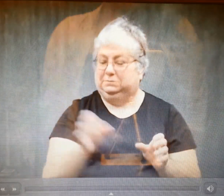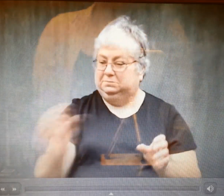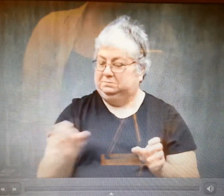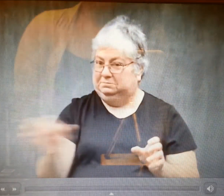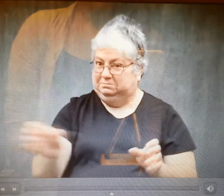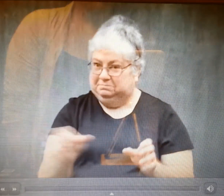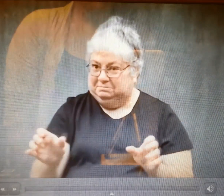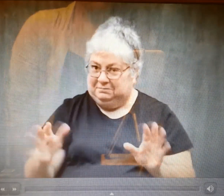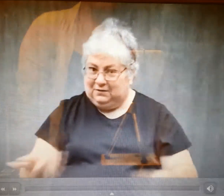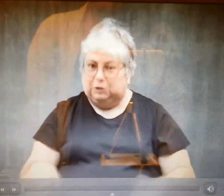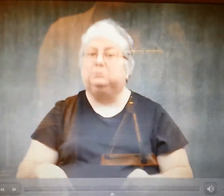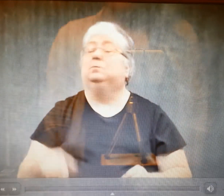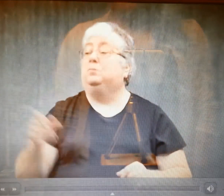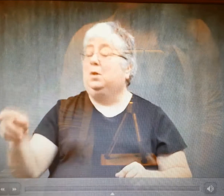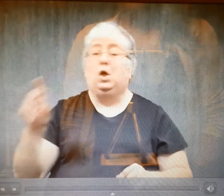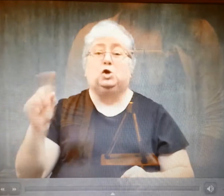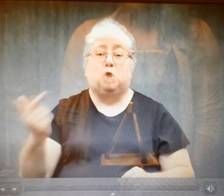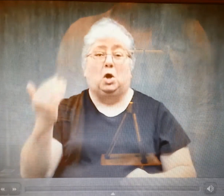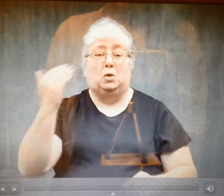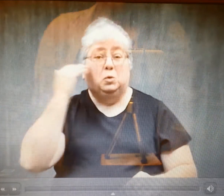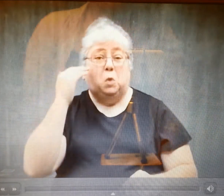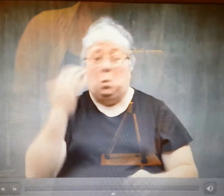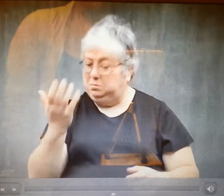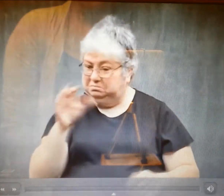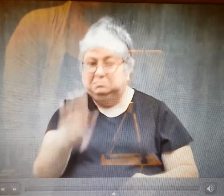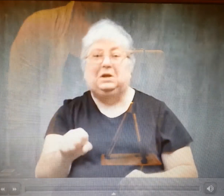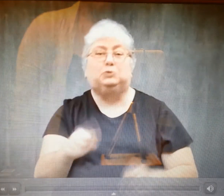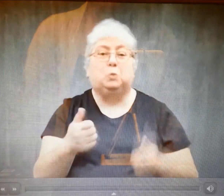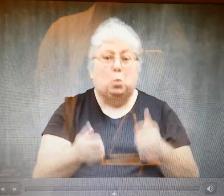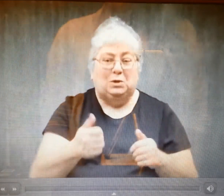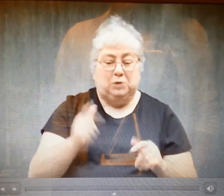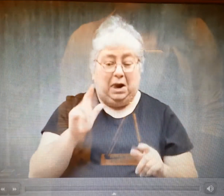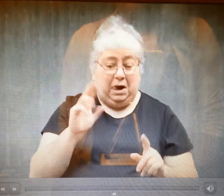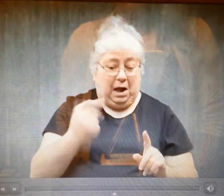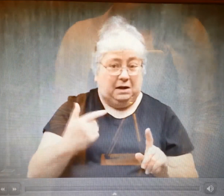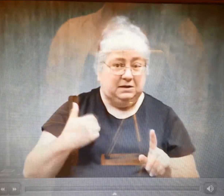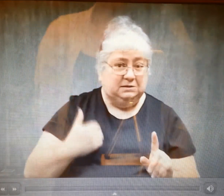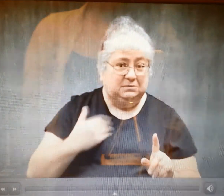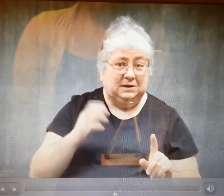2 different types of diseases or afflictions.